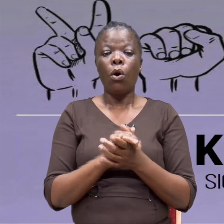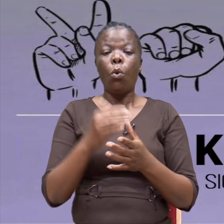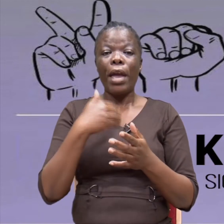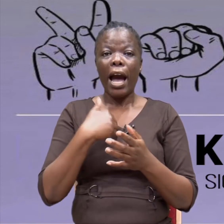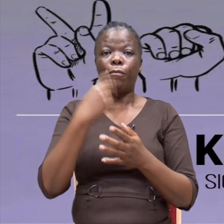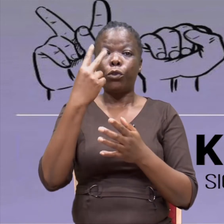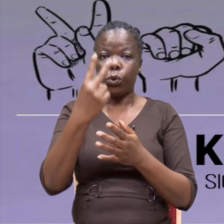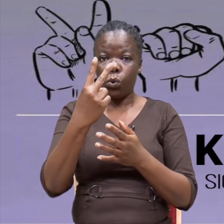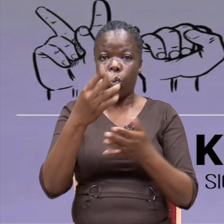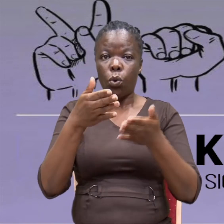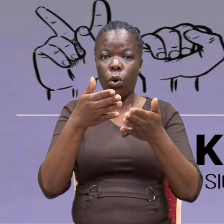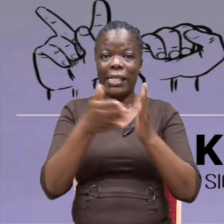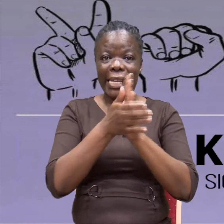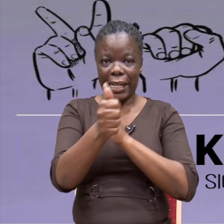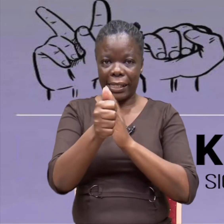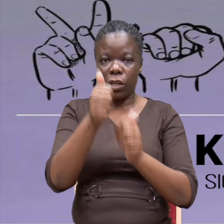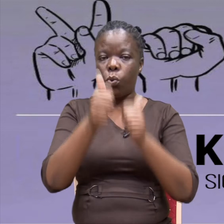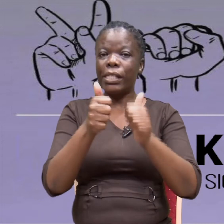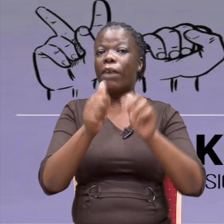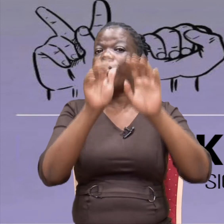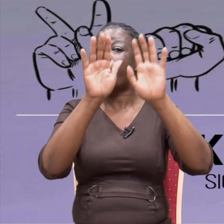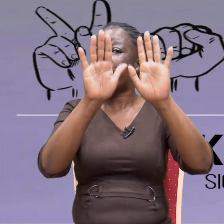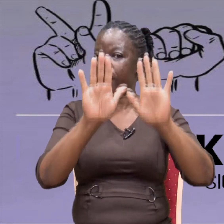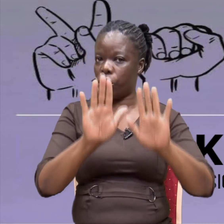we have two skills which are very essential.